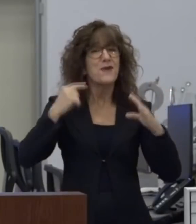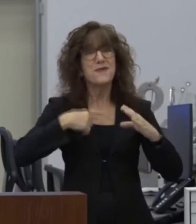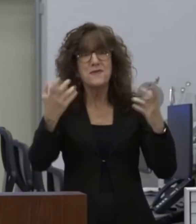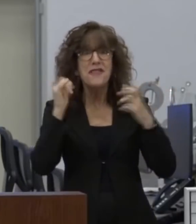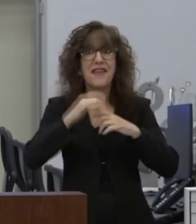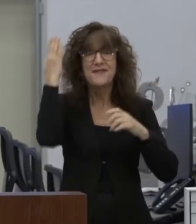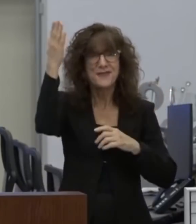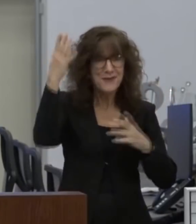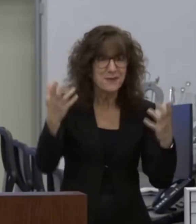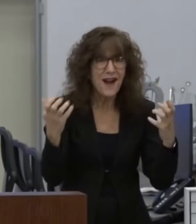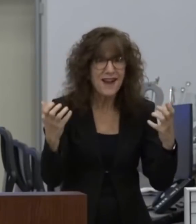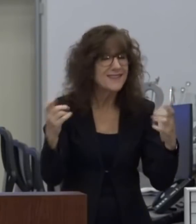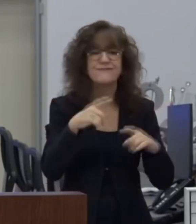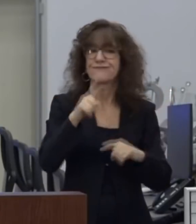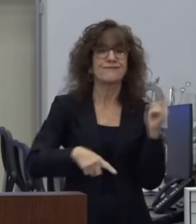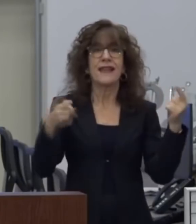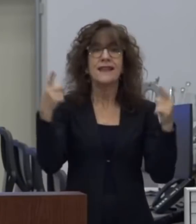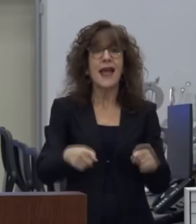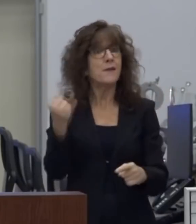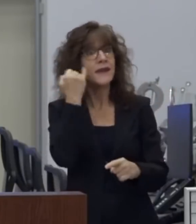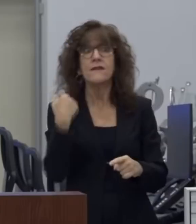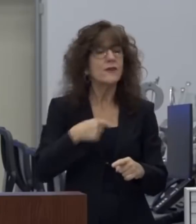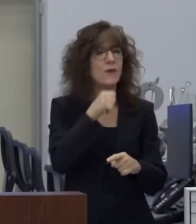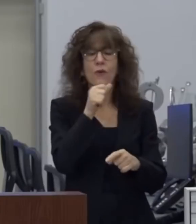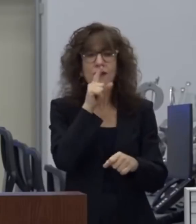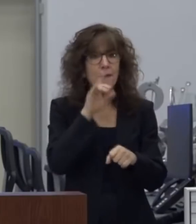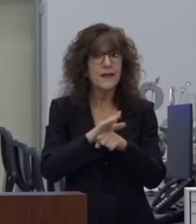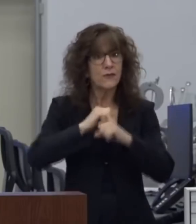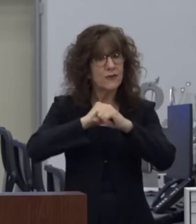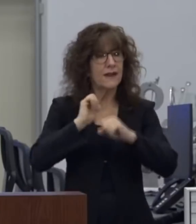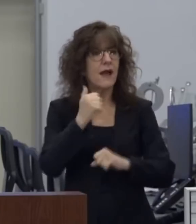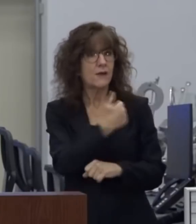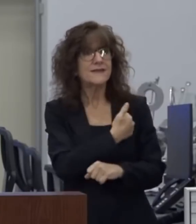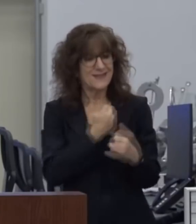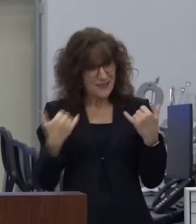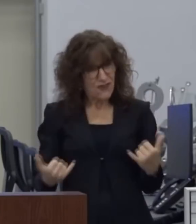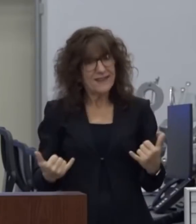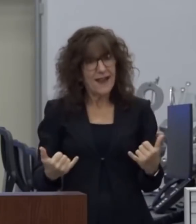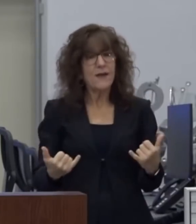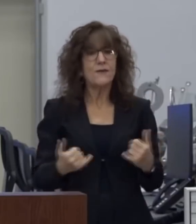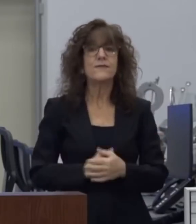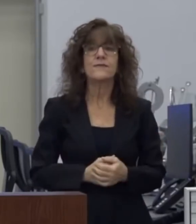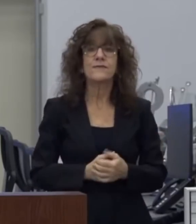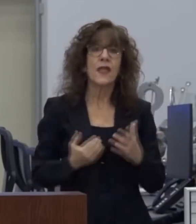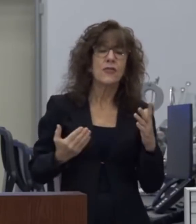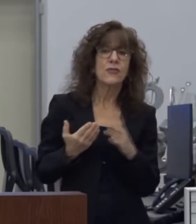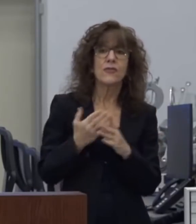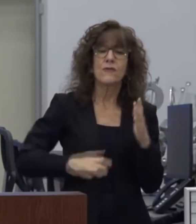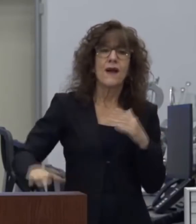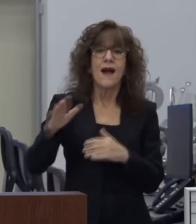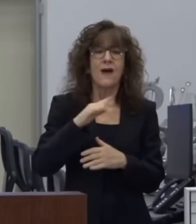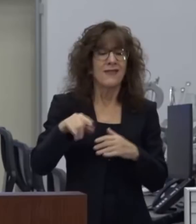want, but it cannot happen if we do not commit to protecting ourselves right now. Throughout the county, throughout